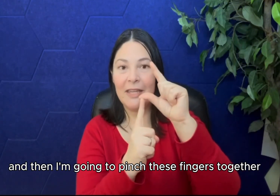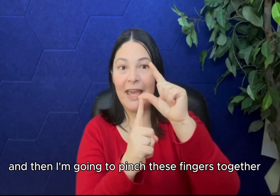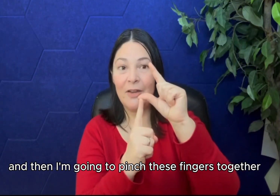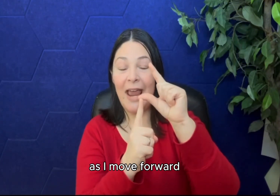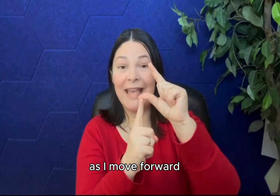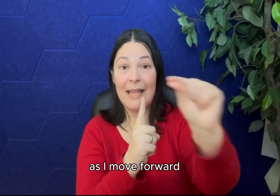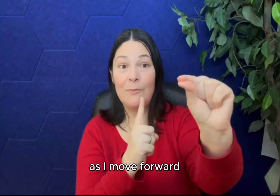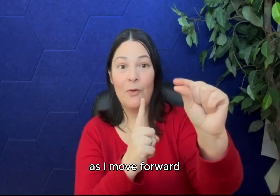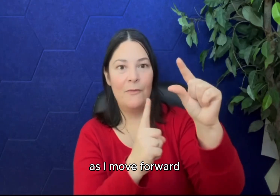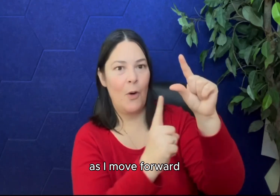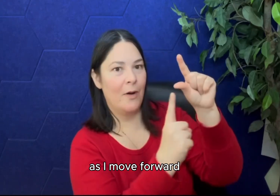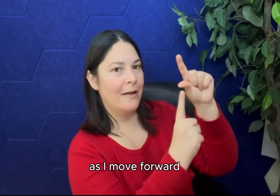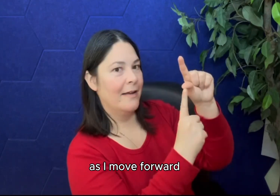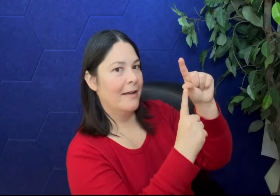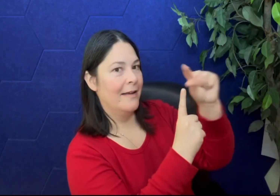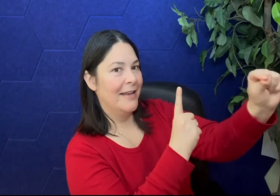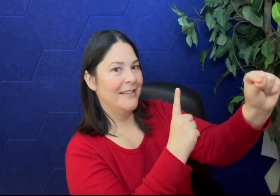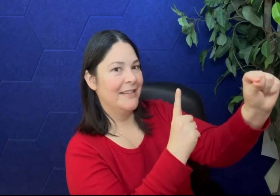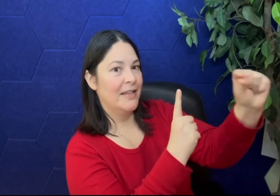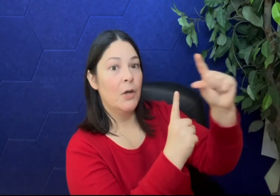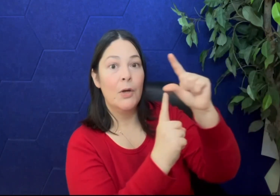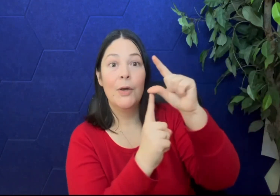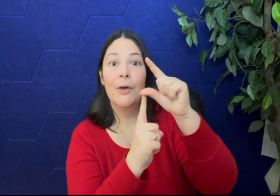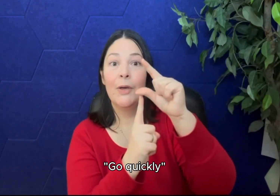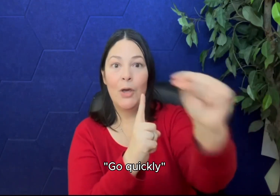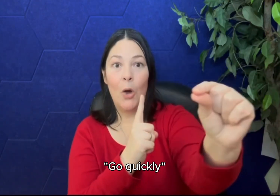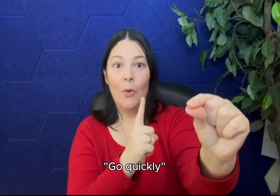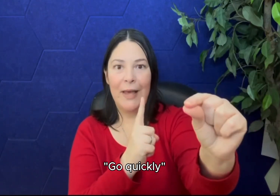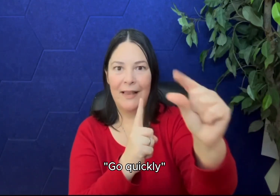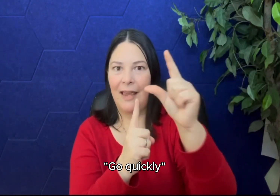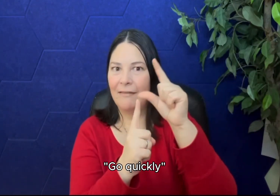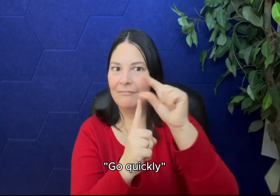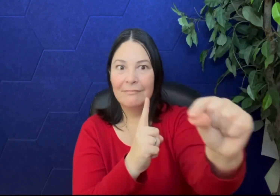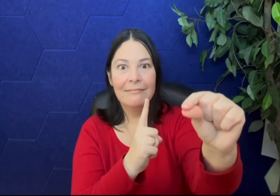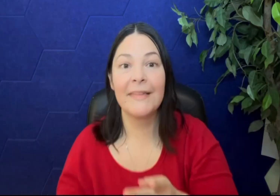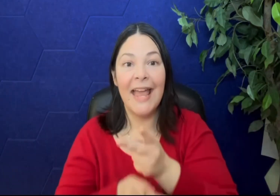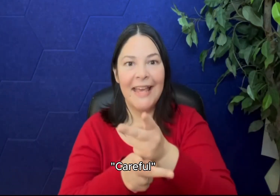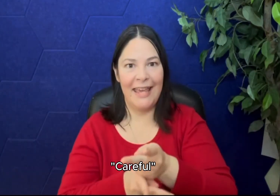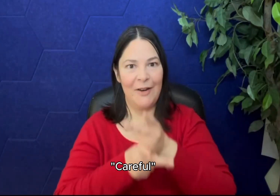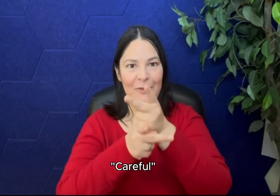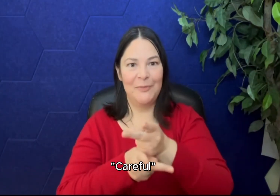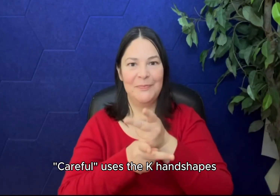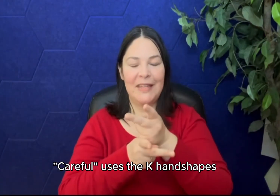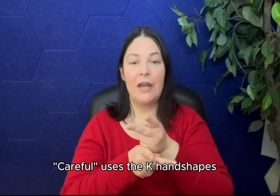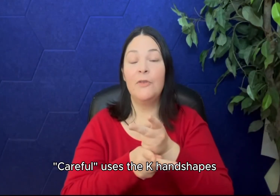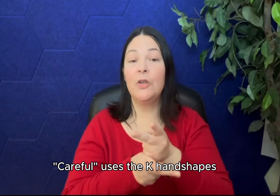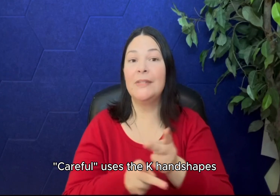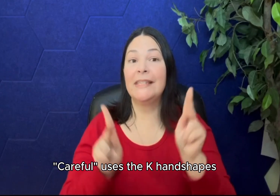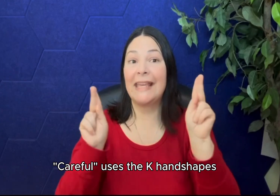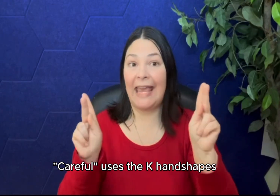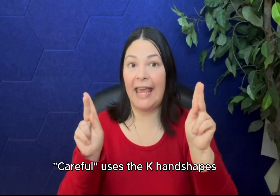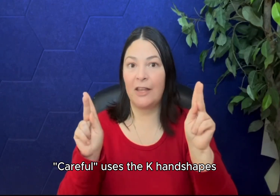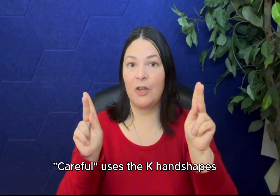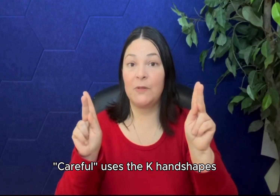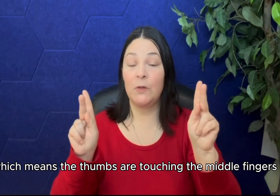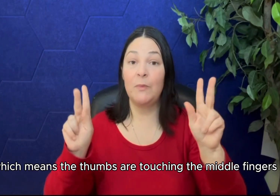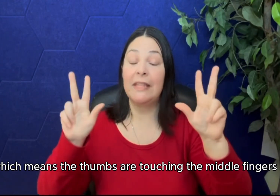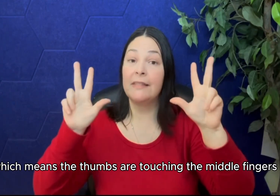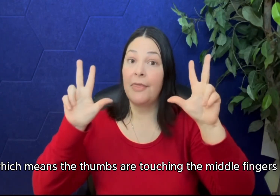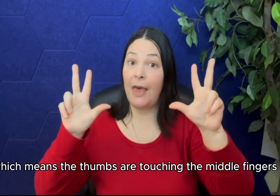together as I move forward. Go quickly. Careful. Careful uses the K hand shapes, which means the thumbs